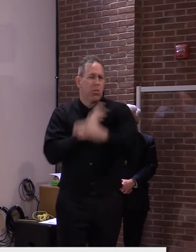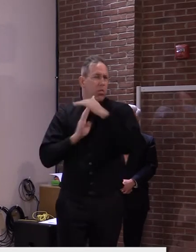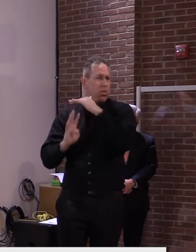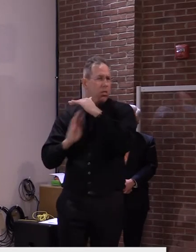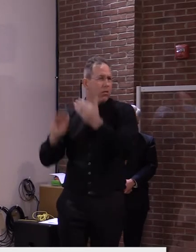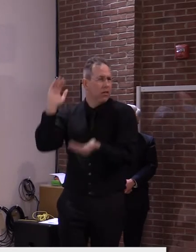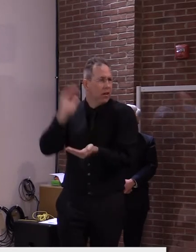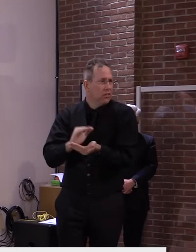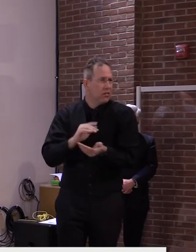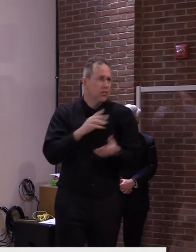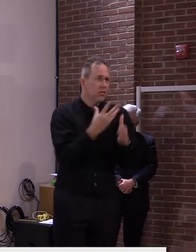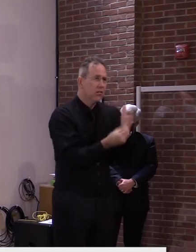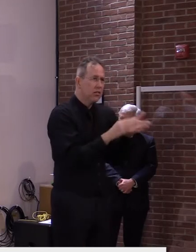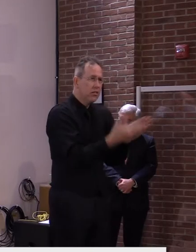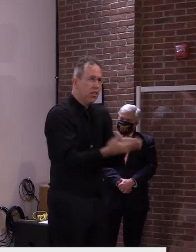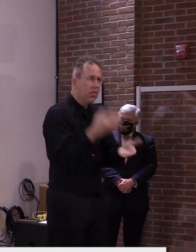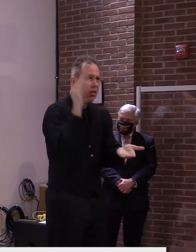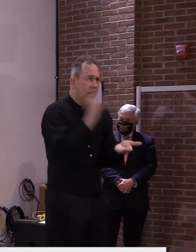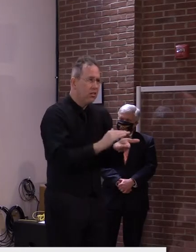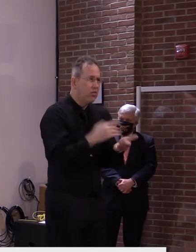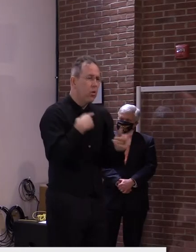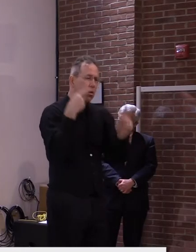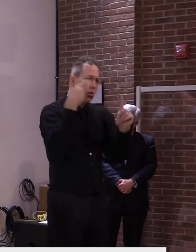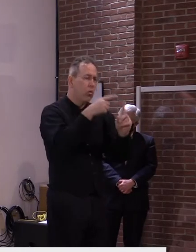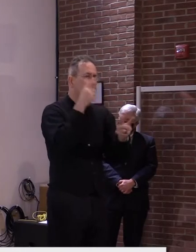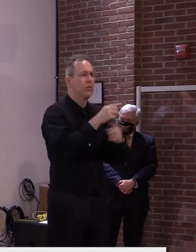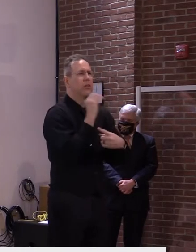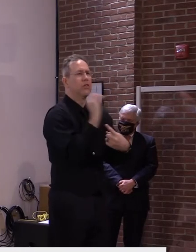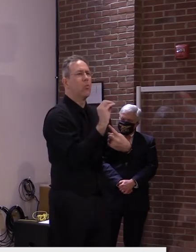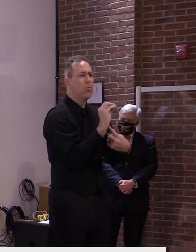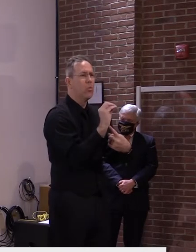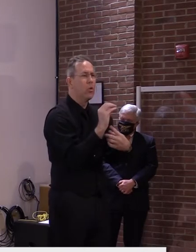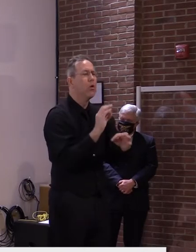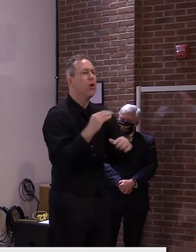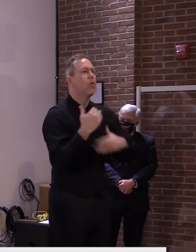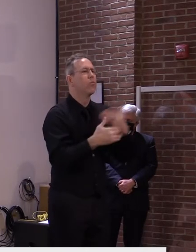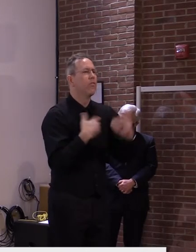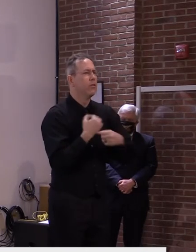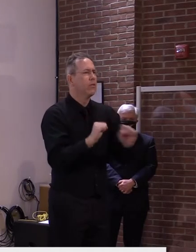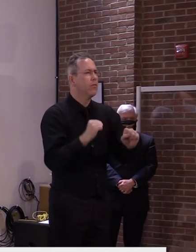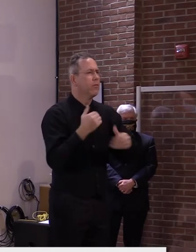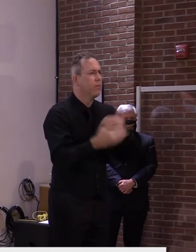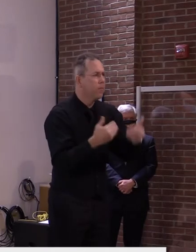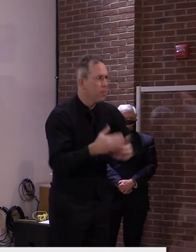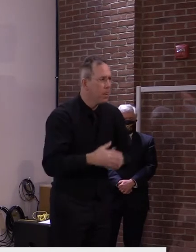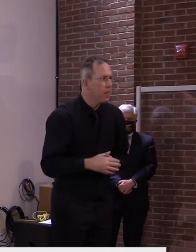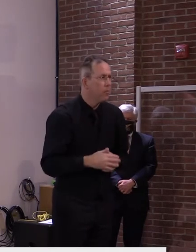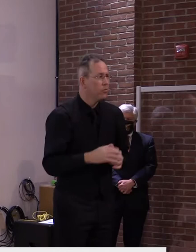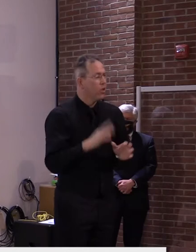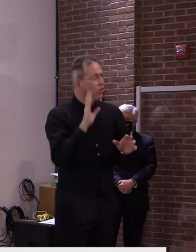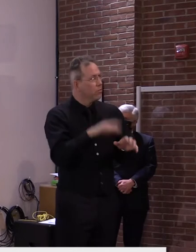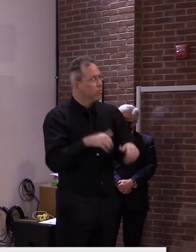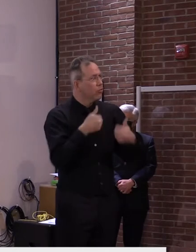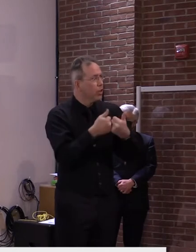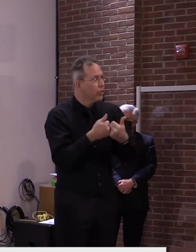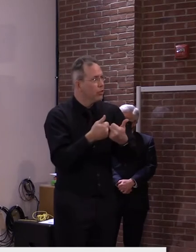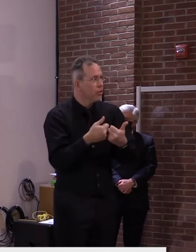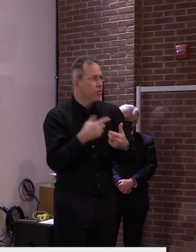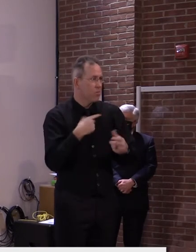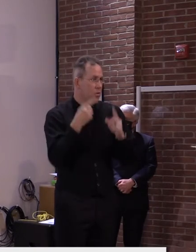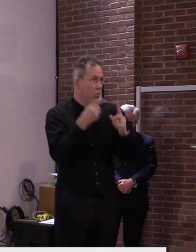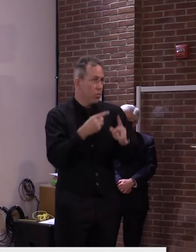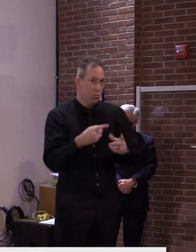zero if possible, but knowing we have our hands full in that respect. Anything you want to add to that, Dr.